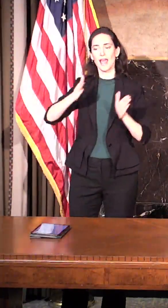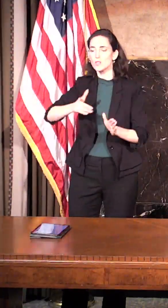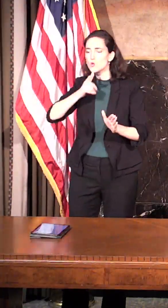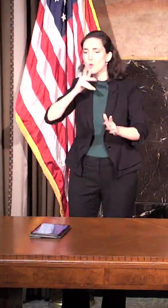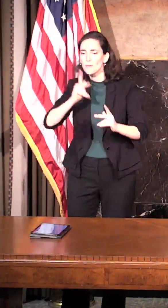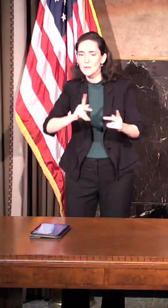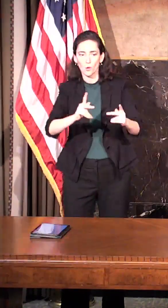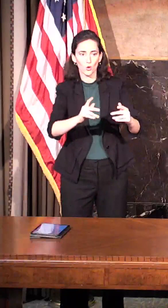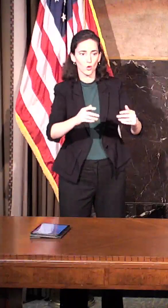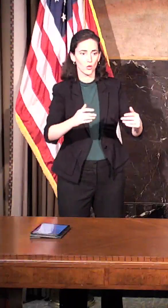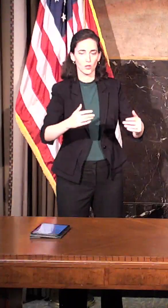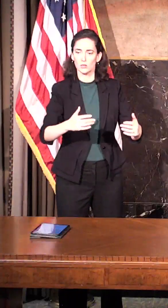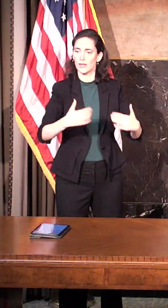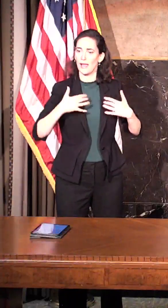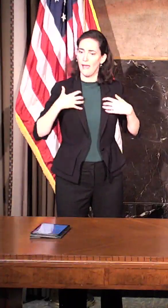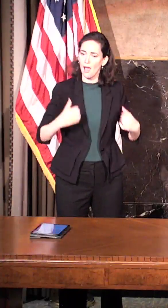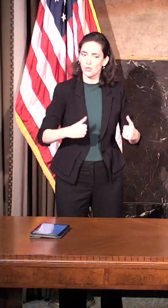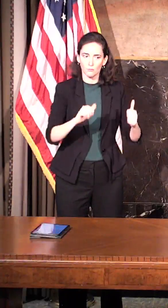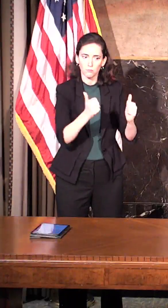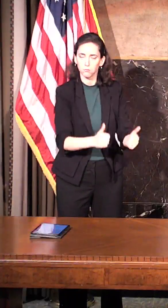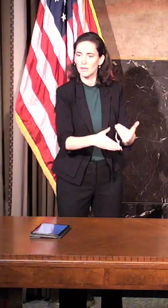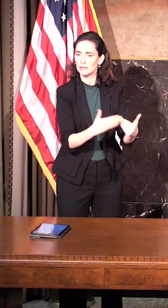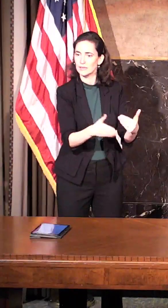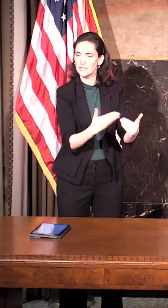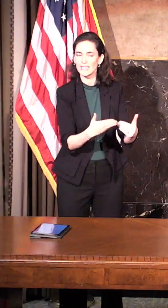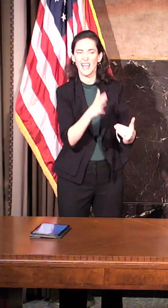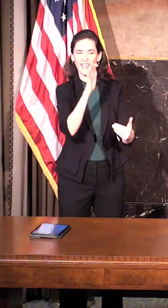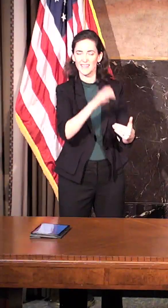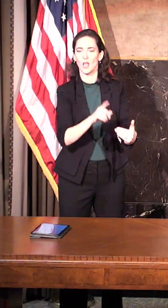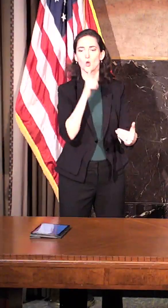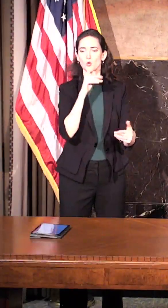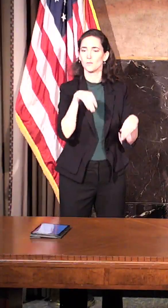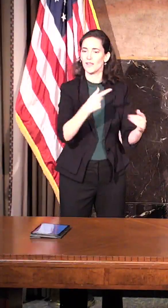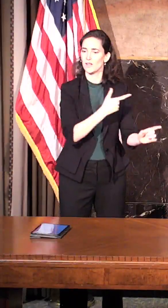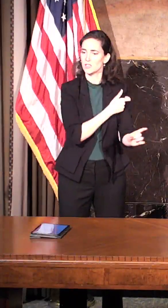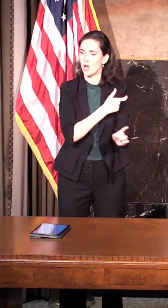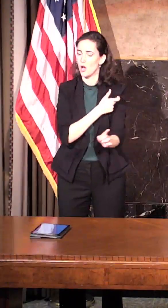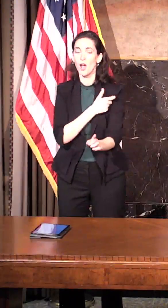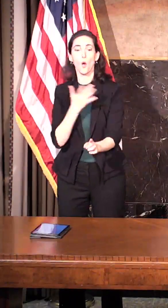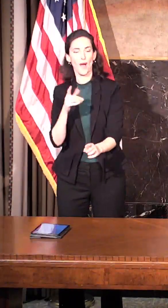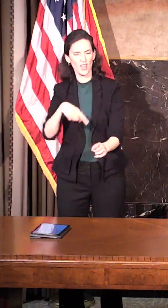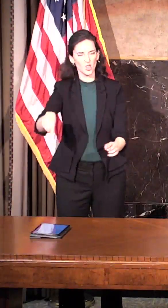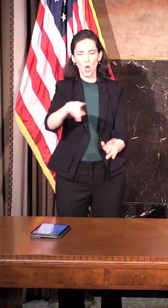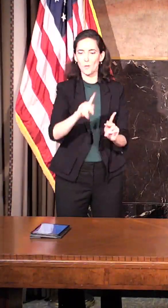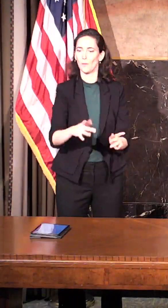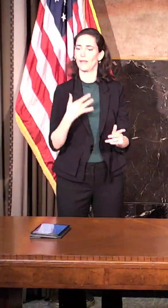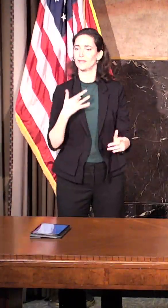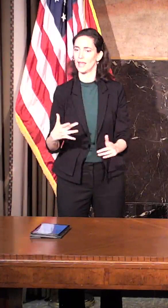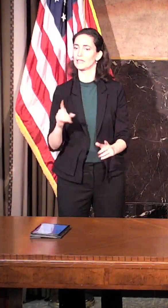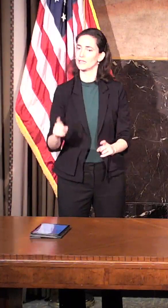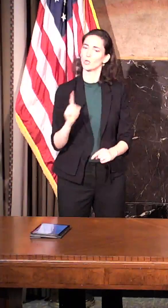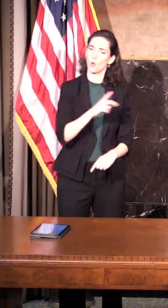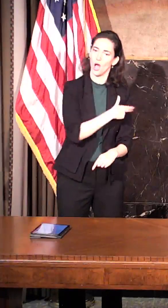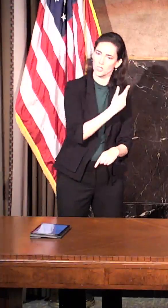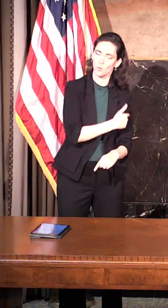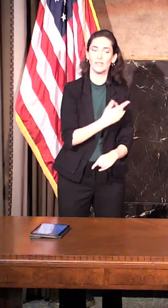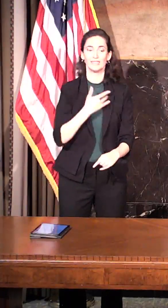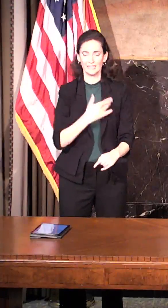people first, because that's where the hospitalizations are and that's where the mortality is. And it's encouraging to see that play